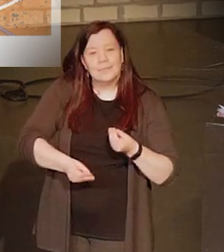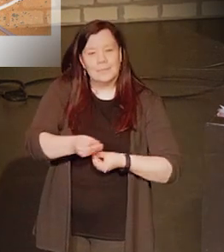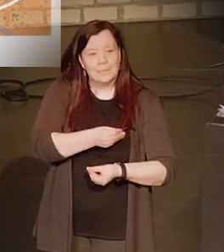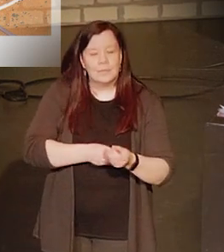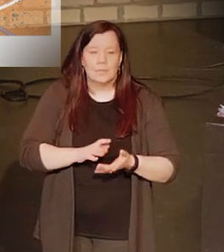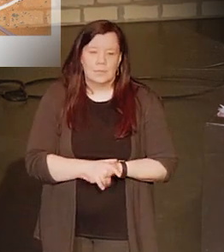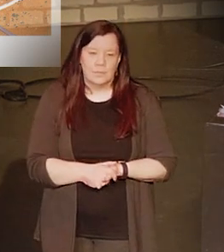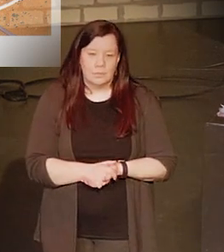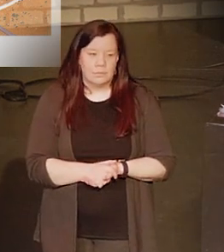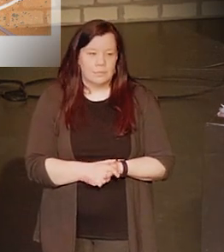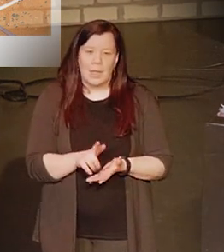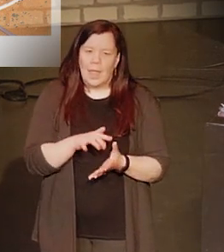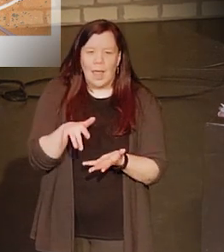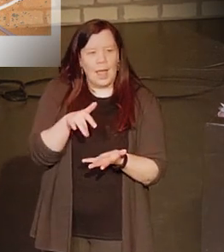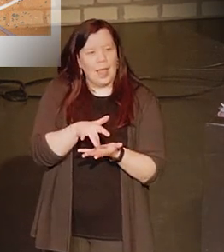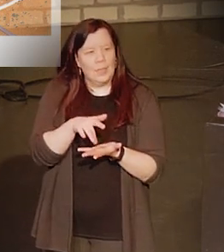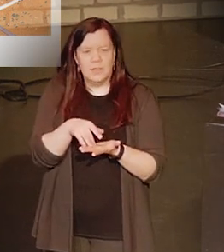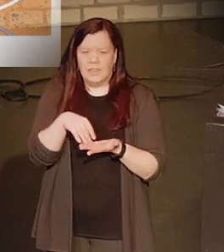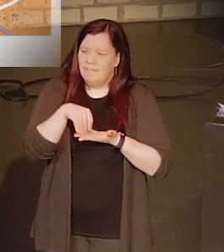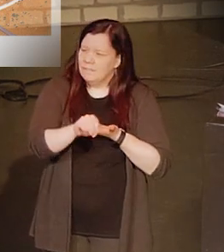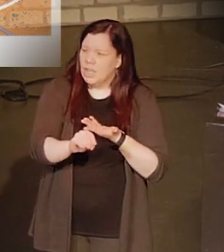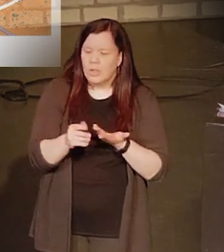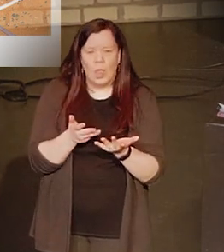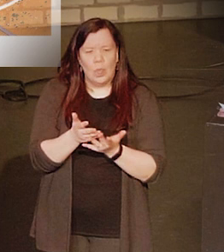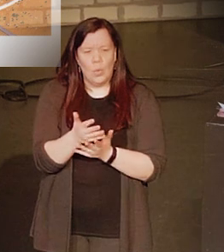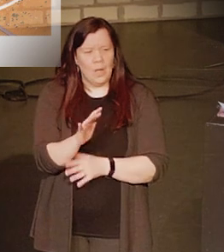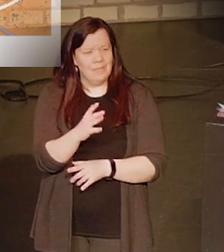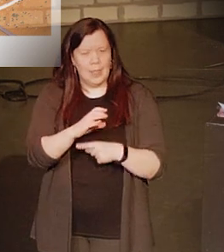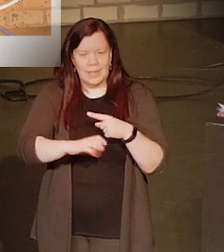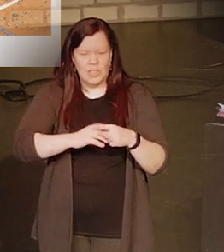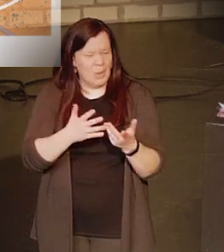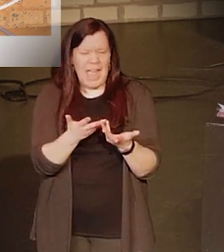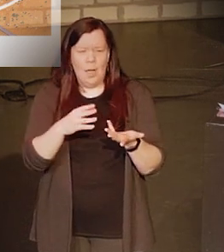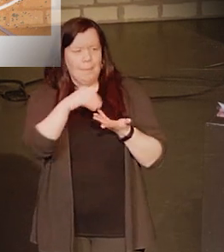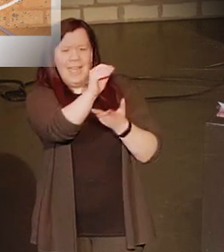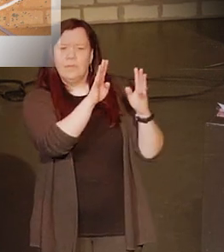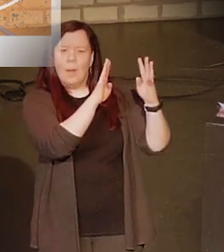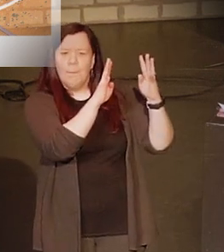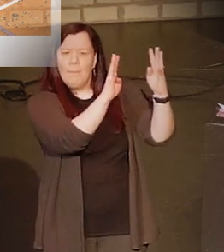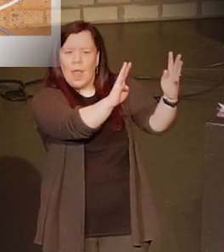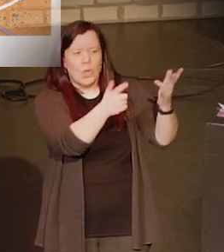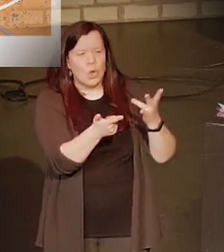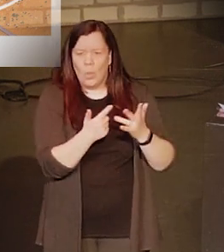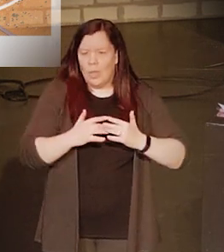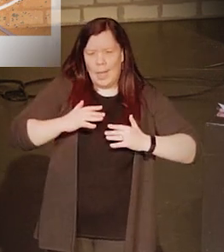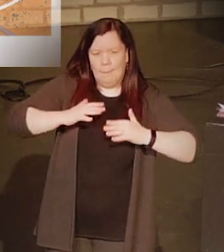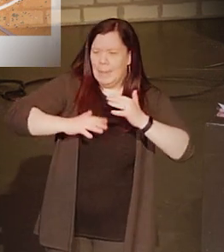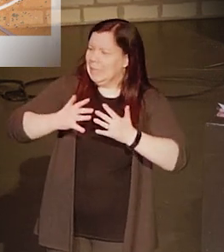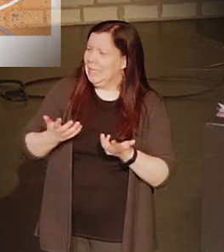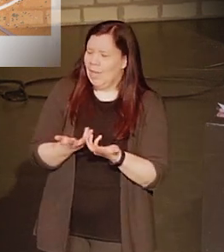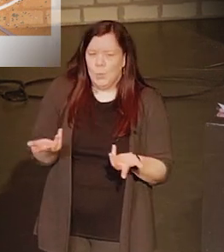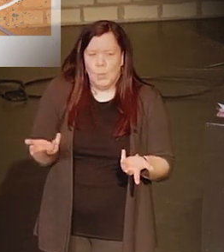How had Athens funded itself during the 5th century? What did it use to build the Parthenon and other beautiful buildings around the